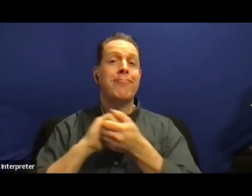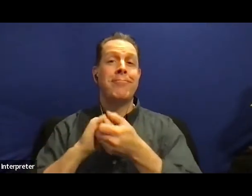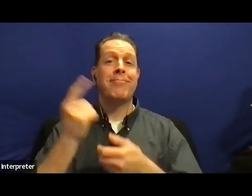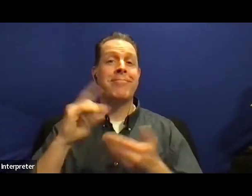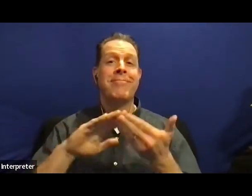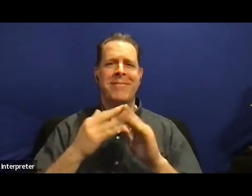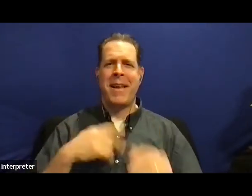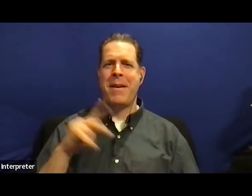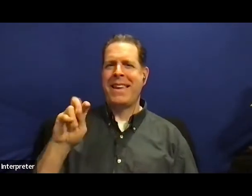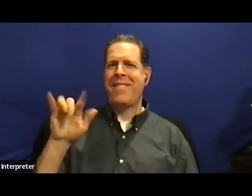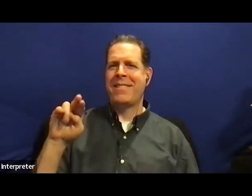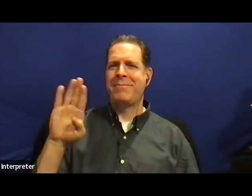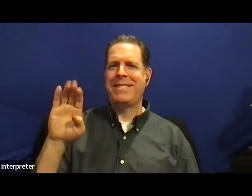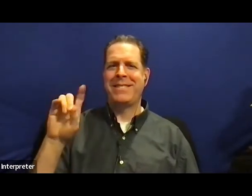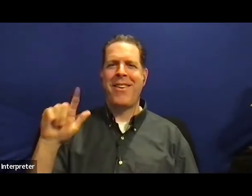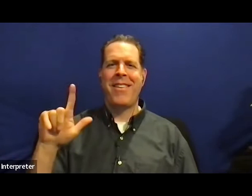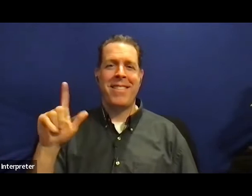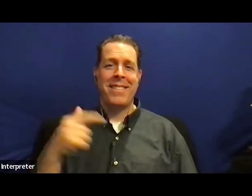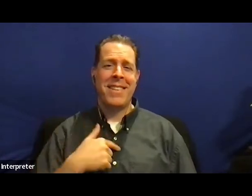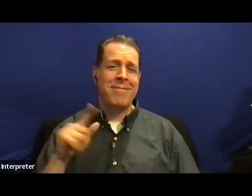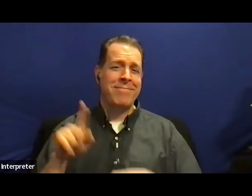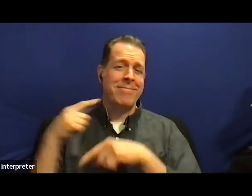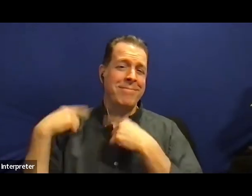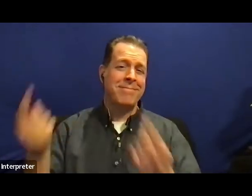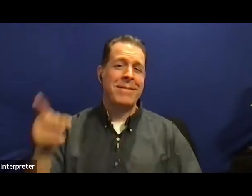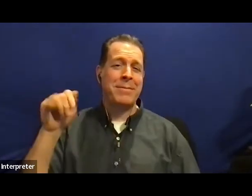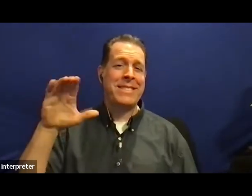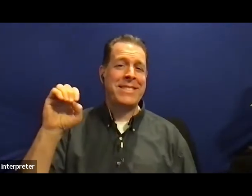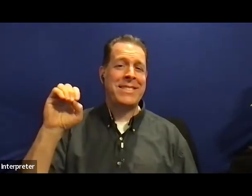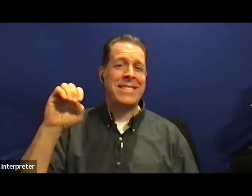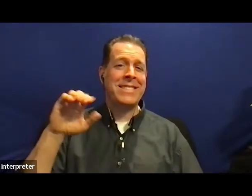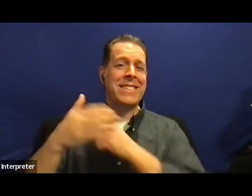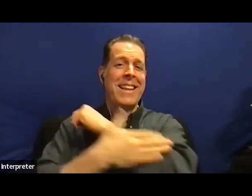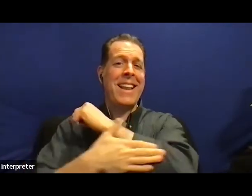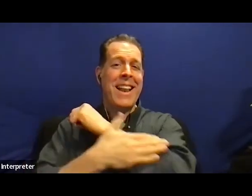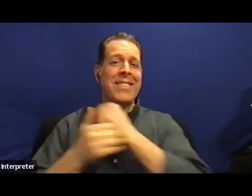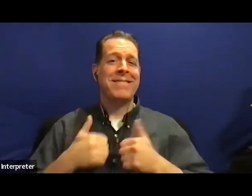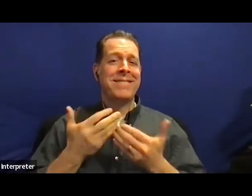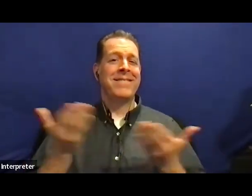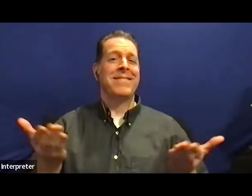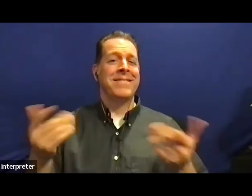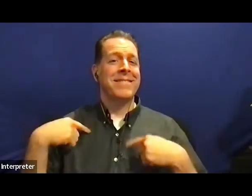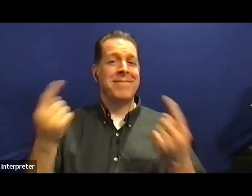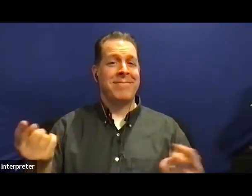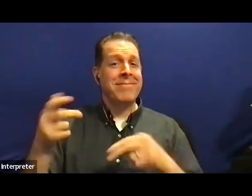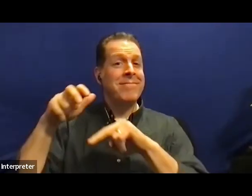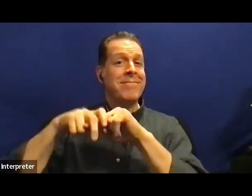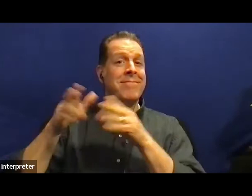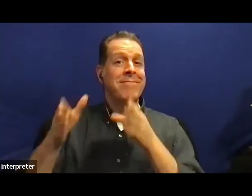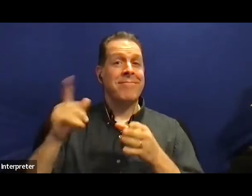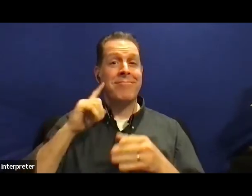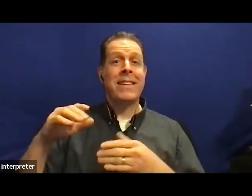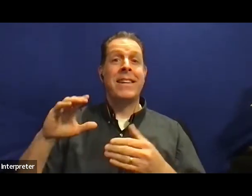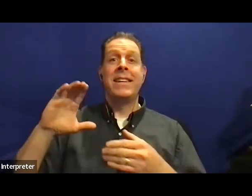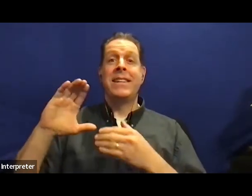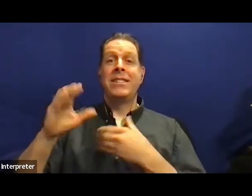B. Dull. As a lifelong Pierce County resident, I've enjoyed contributing to the community as the past chair of the Tacoma-Pierce County Chamber of